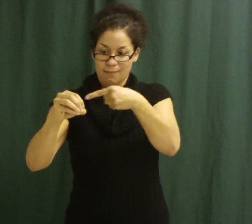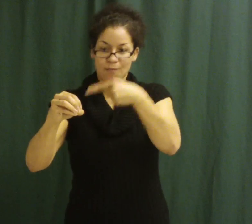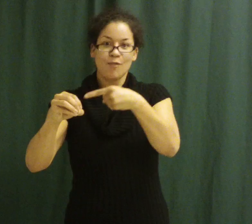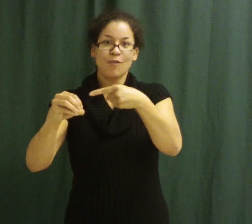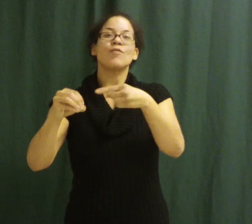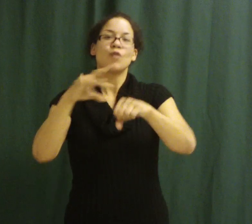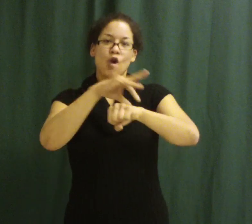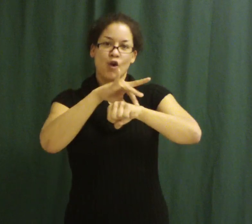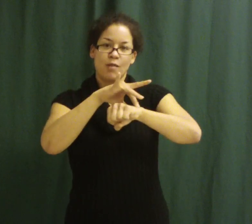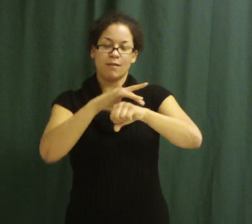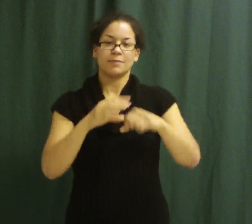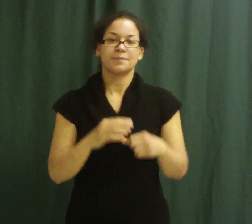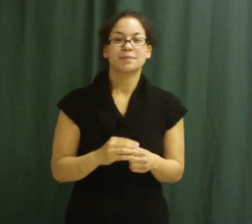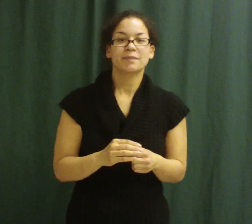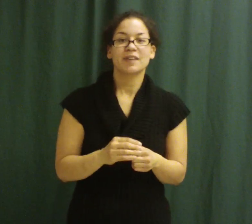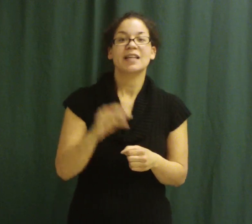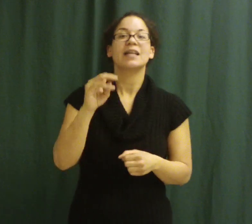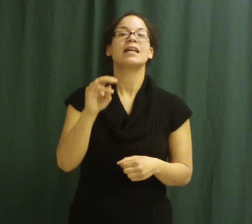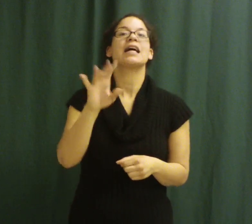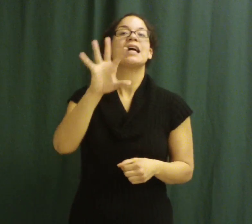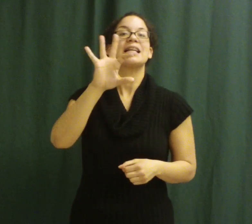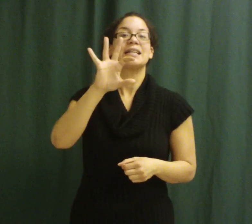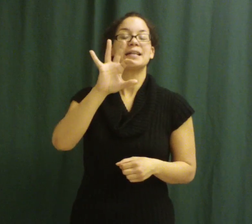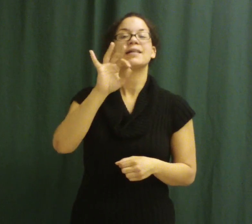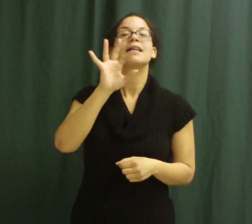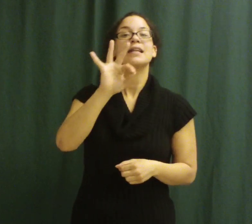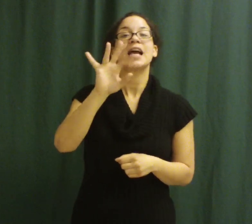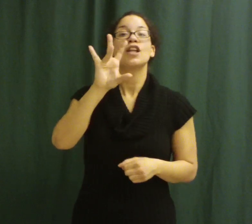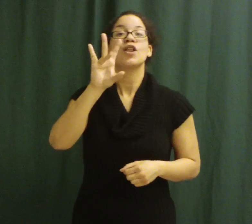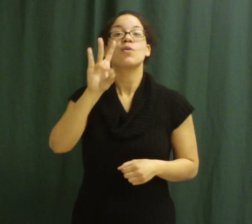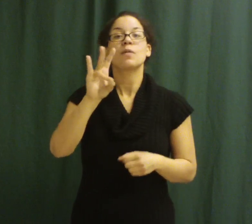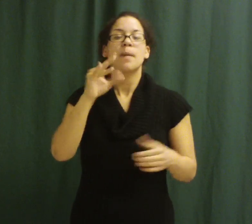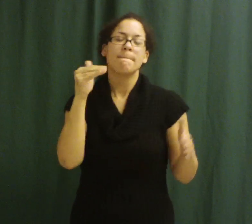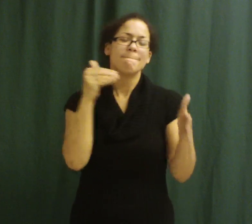is about 93 million miles away.